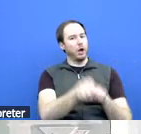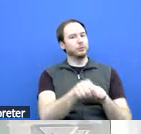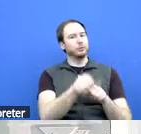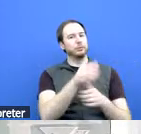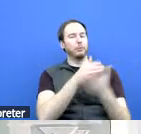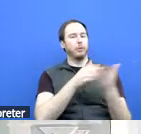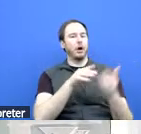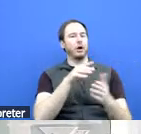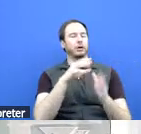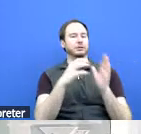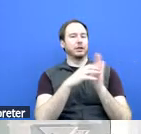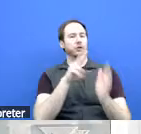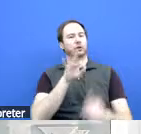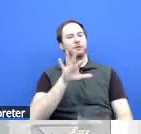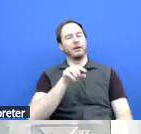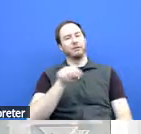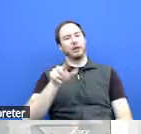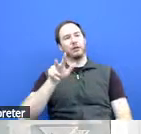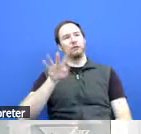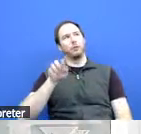section